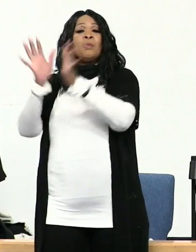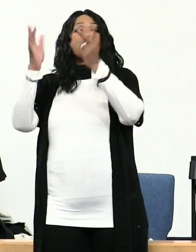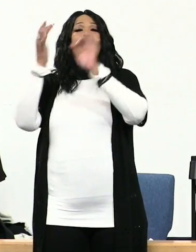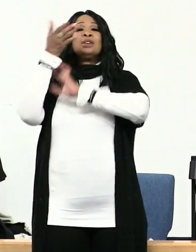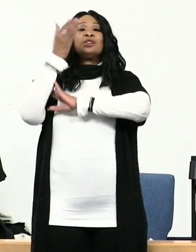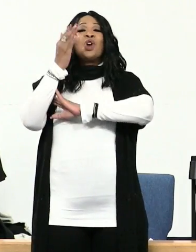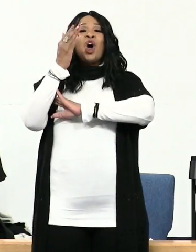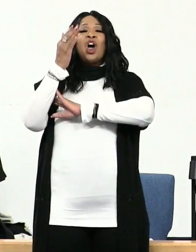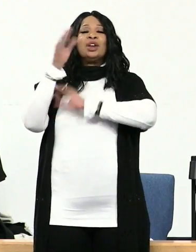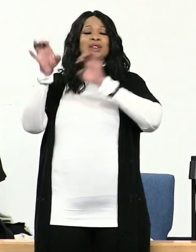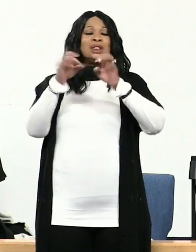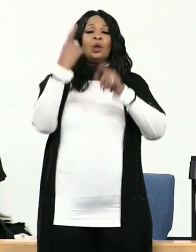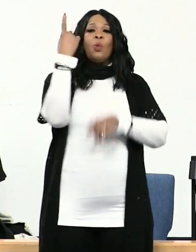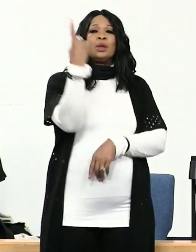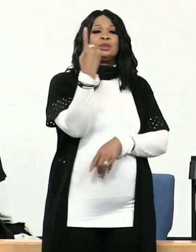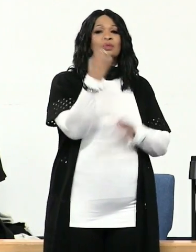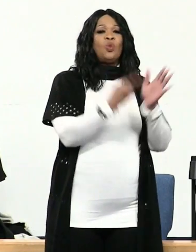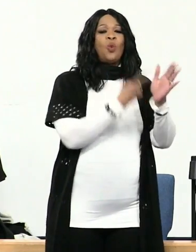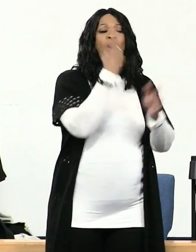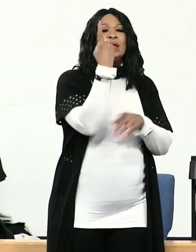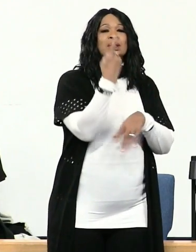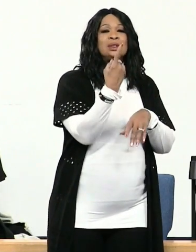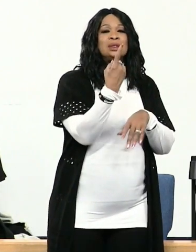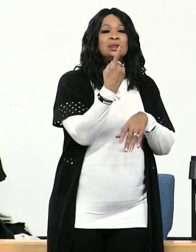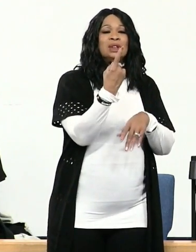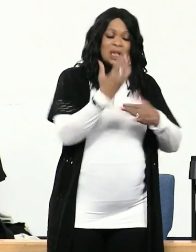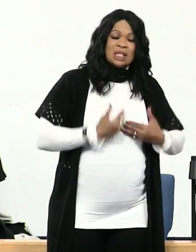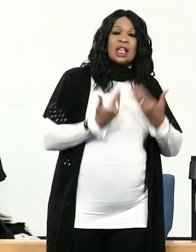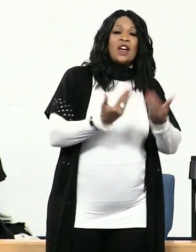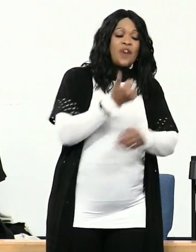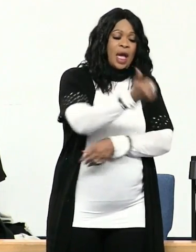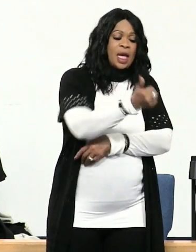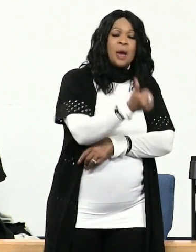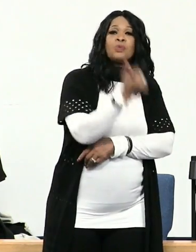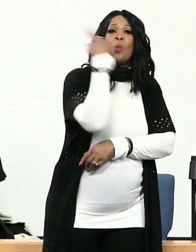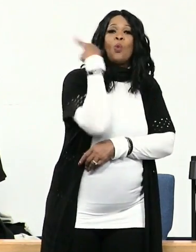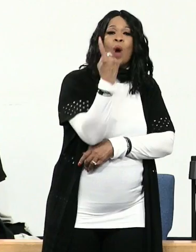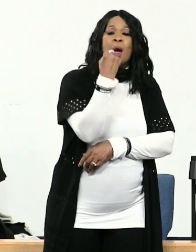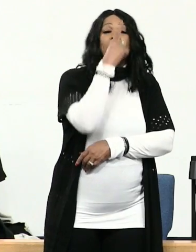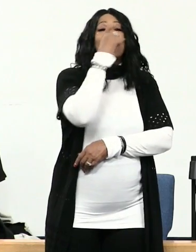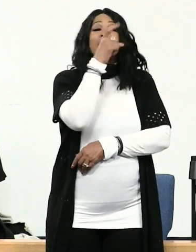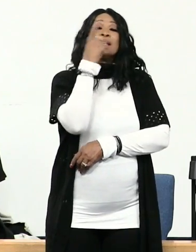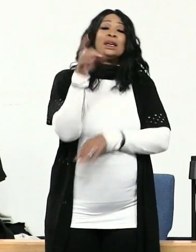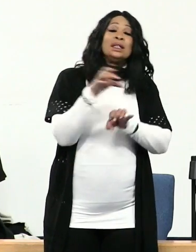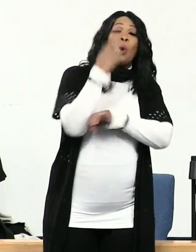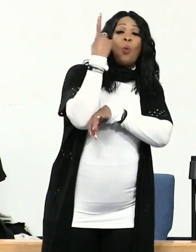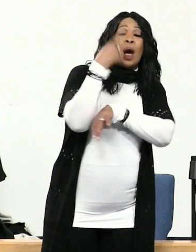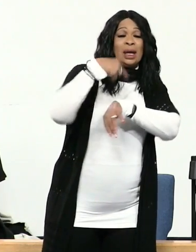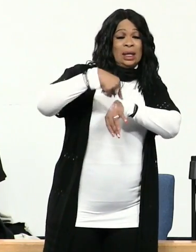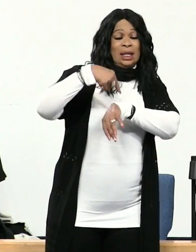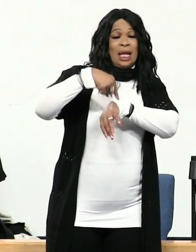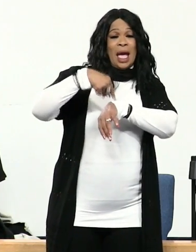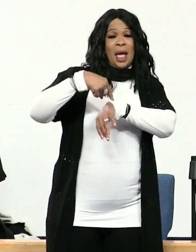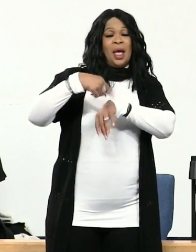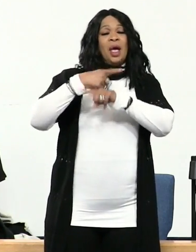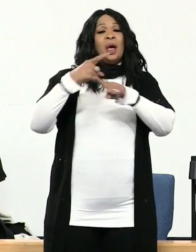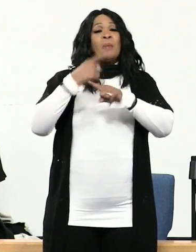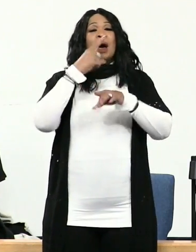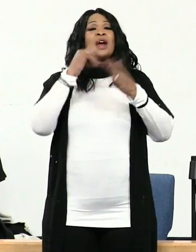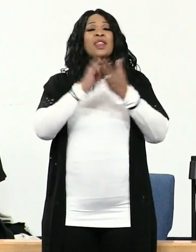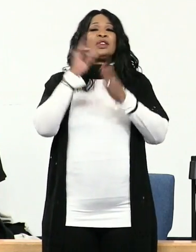did it once. He sacrificed himself once. And because he did it one time, our sins are